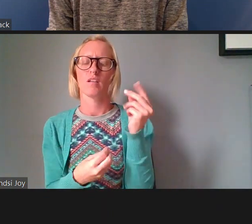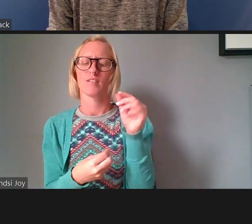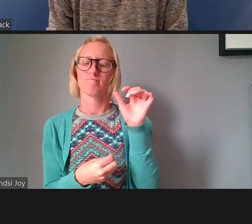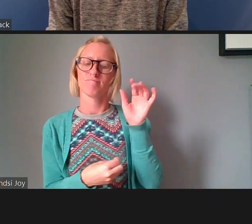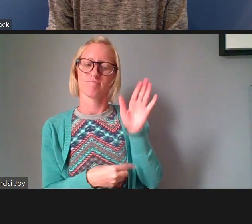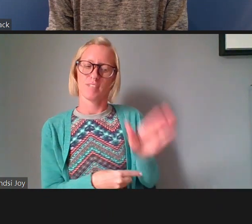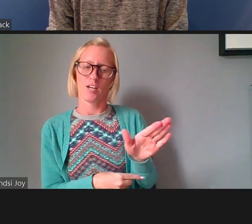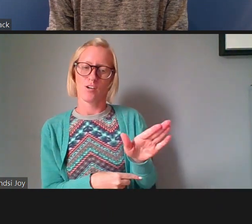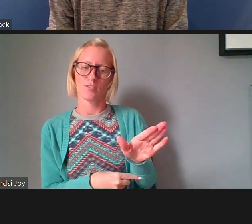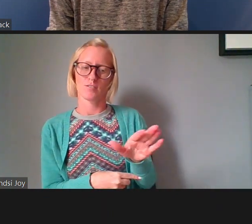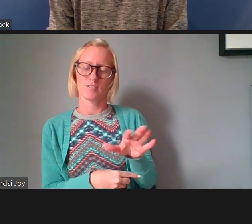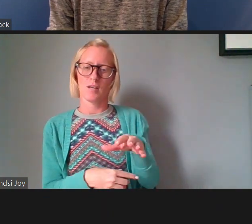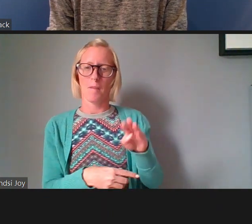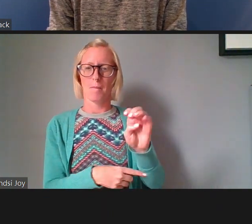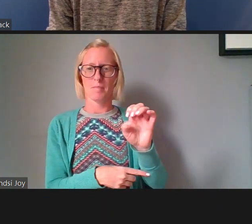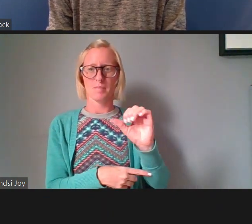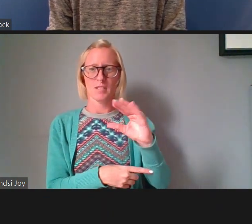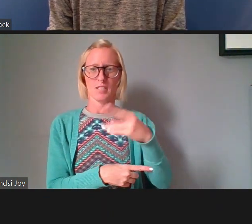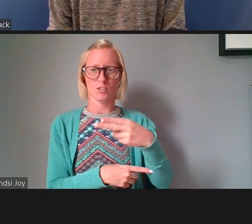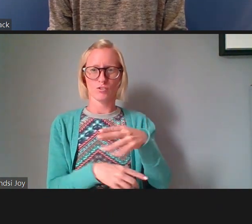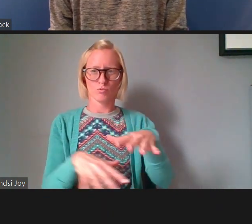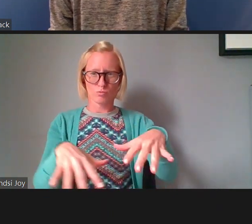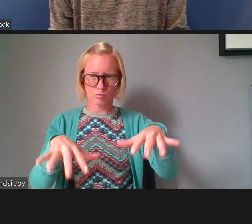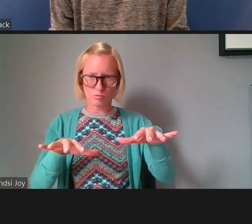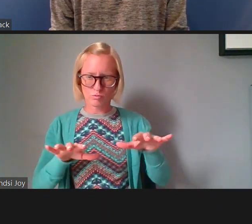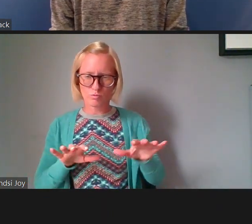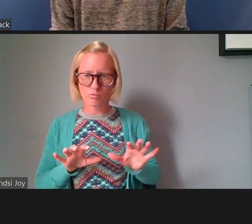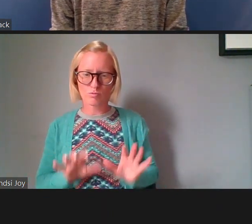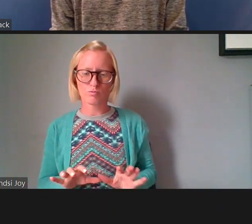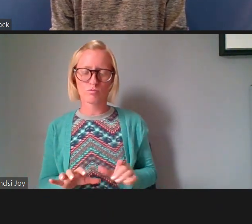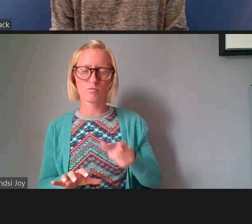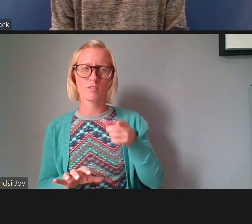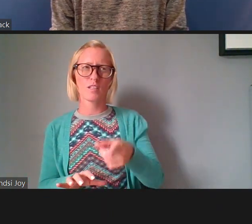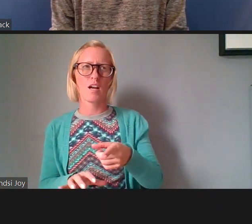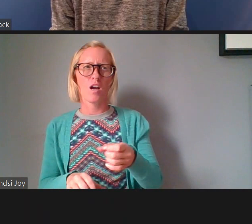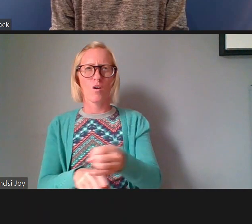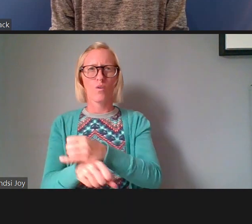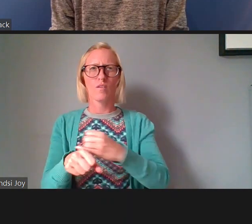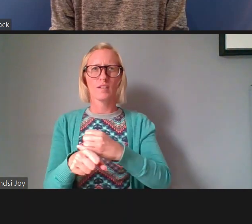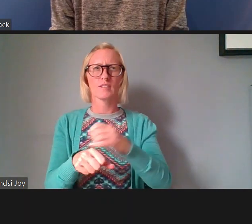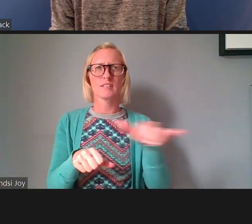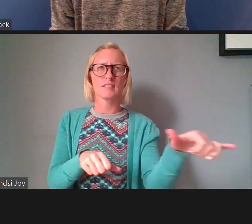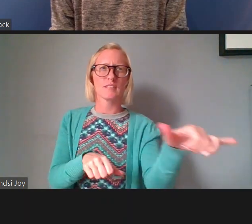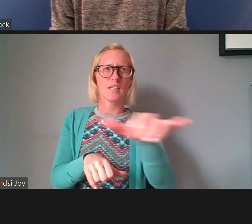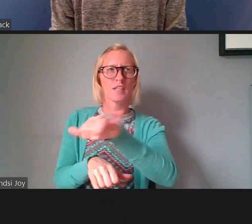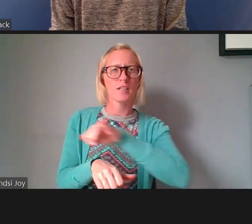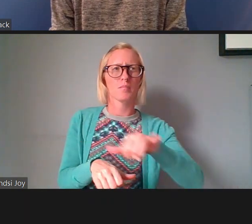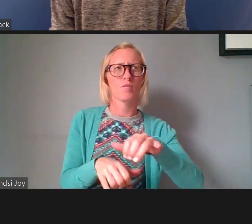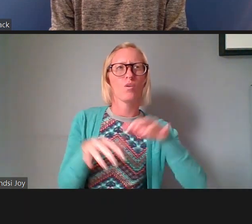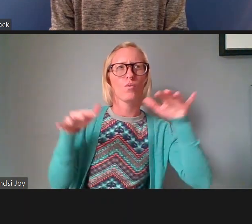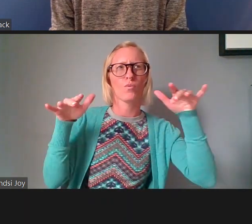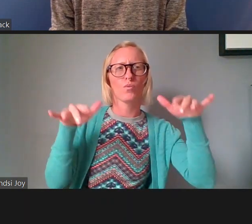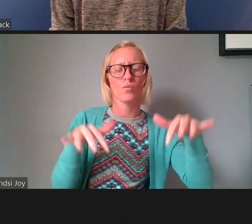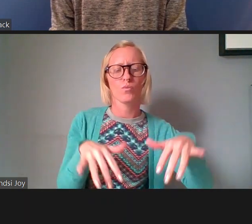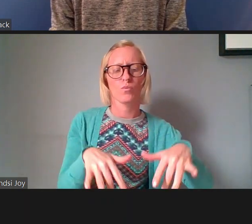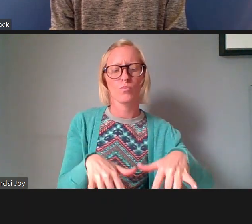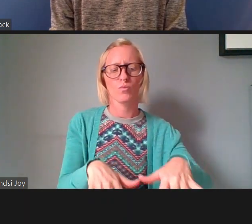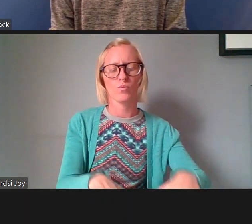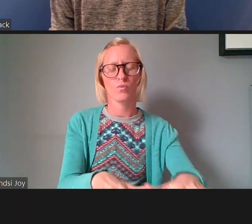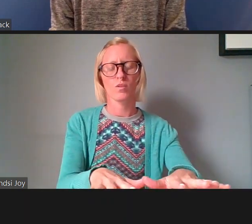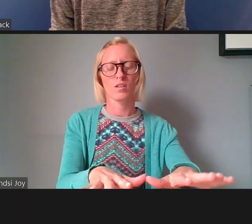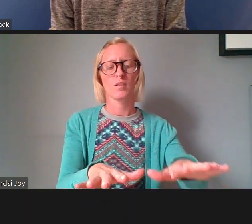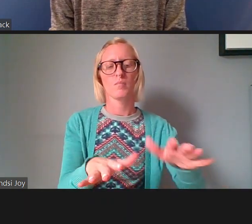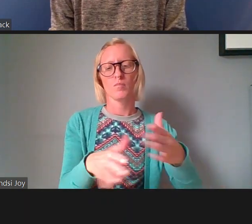in the sea as though a giant had bent down to reproduce the shape of the island in a flowing chalk line, but tired before he had